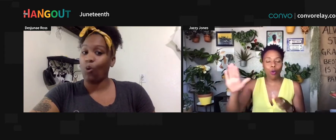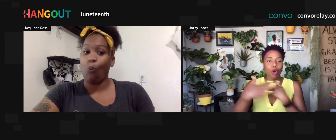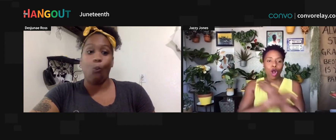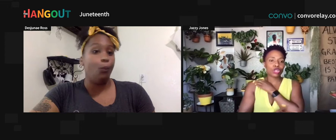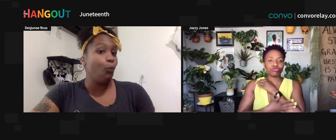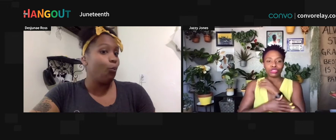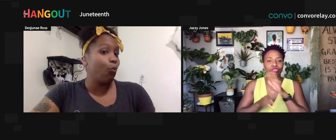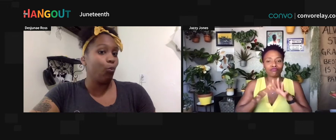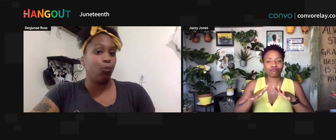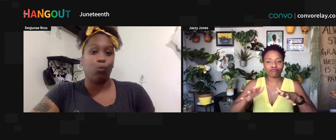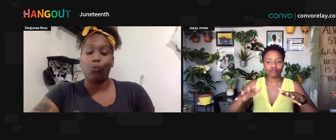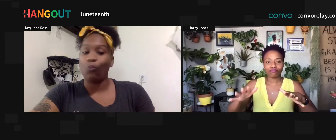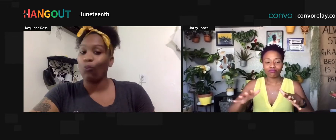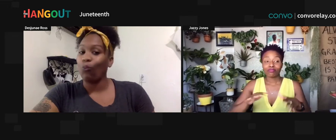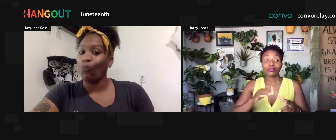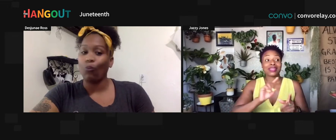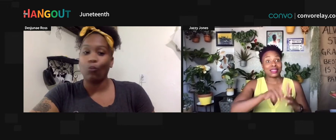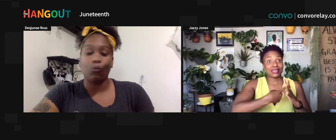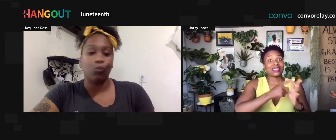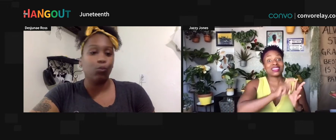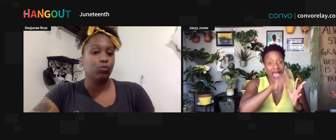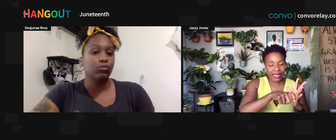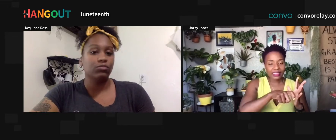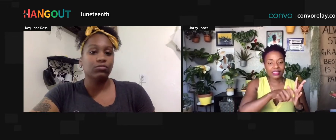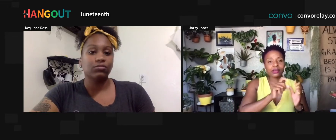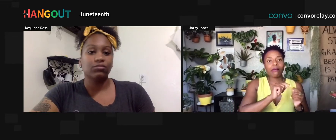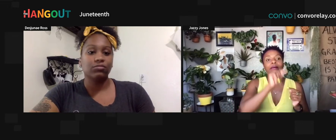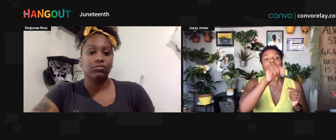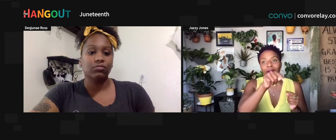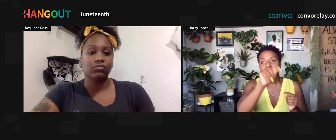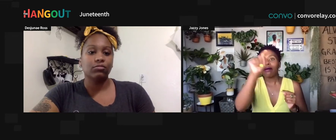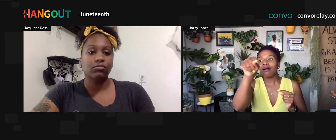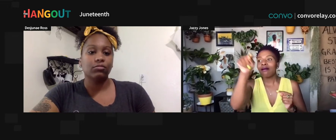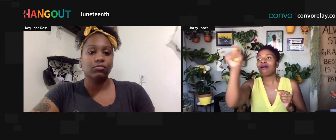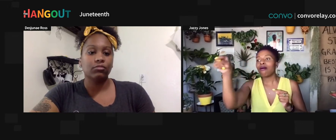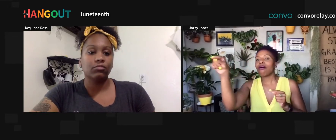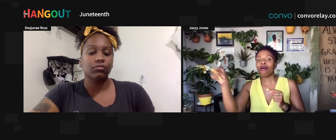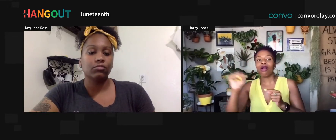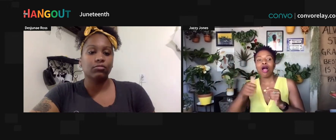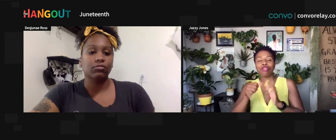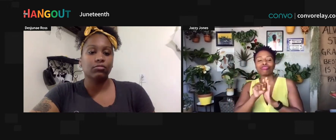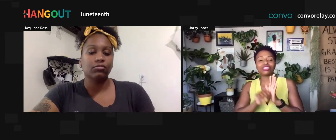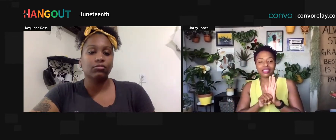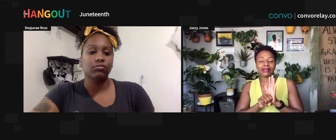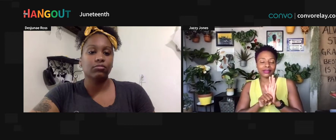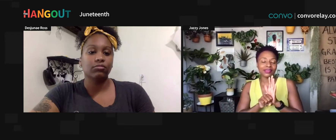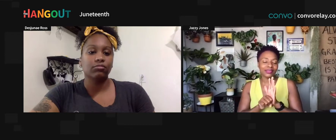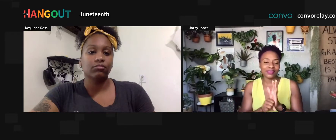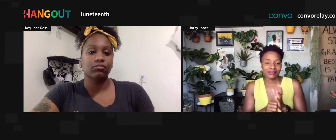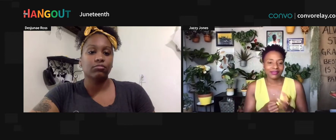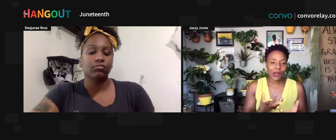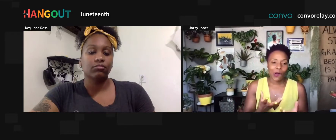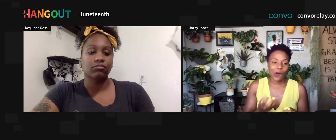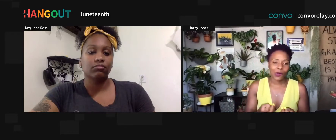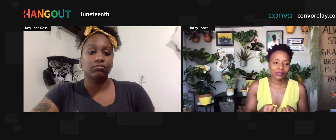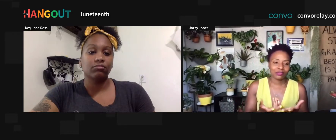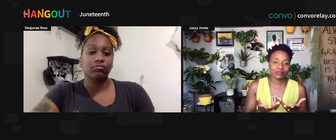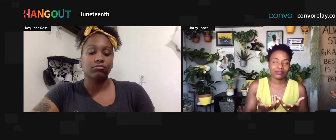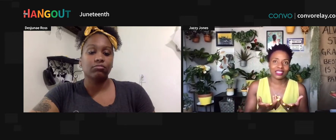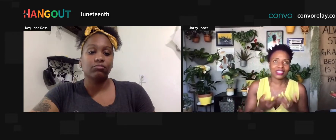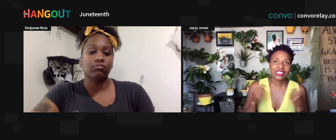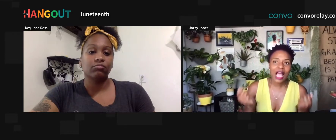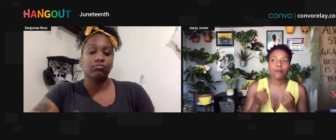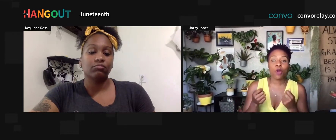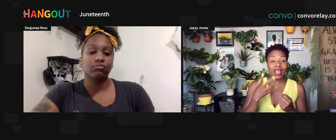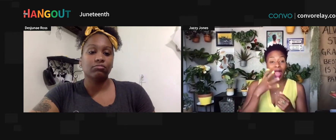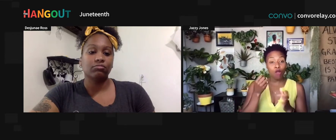And it didn't happen fast in terms of everyone in the country recognizing it and celebrating Juneteenth. It